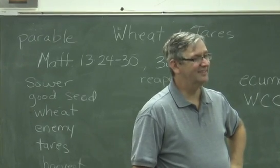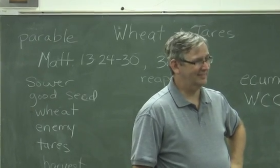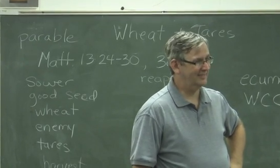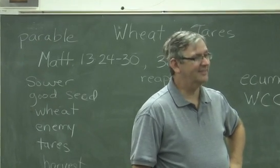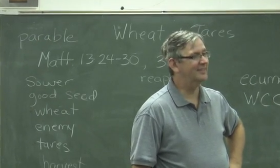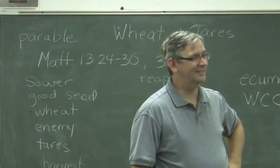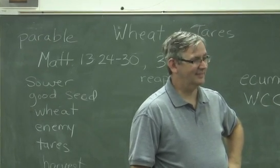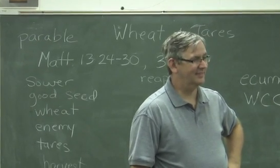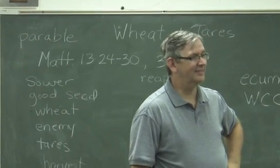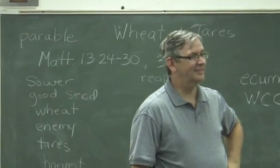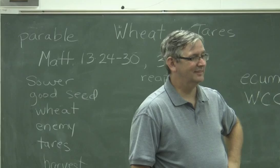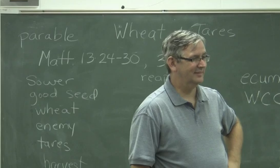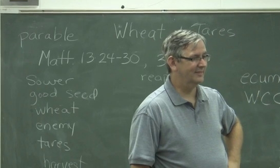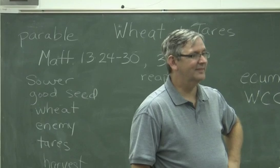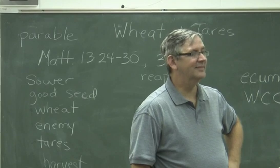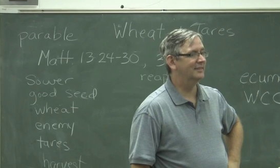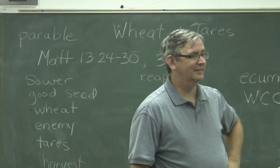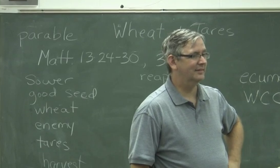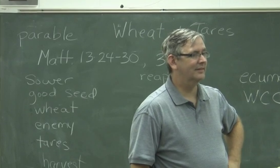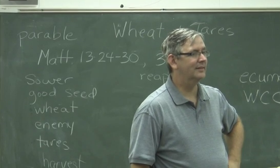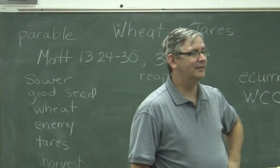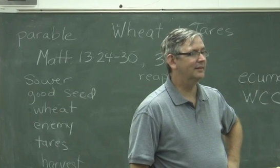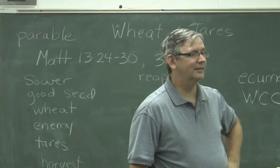Christians and the world, they look like they're copying each other.